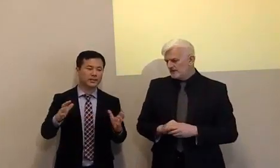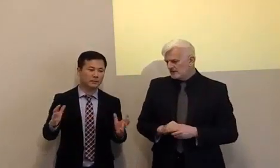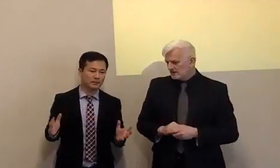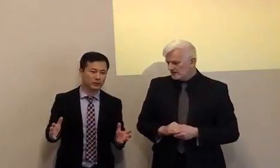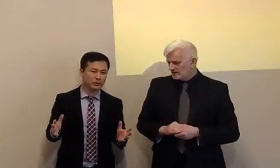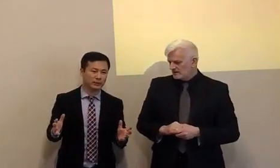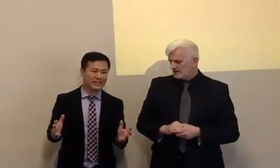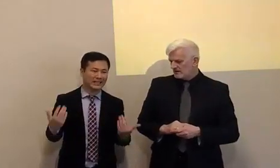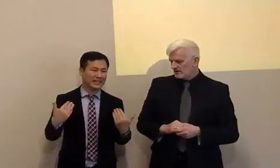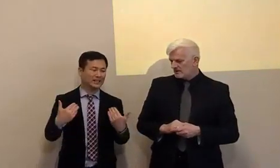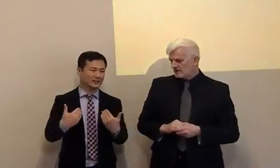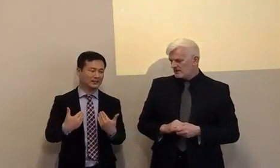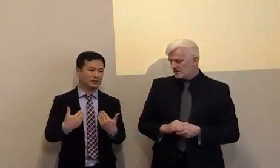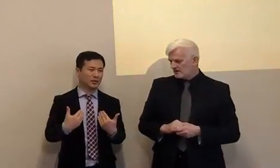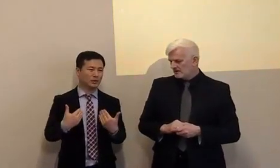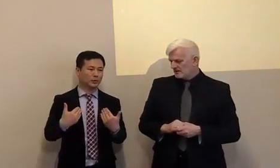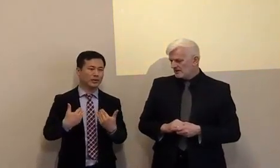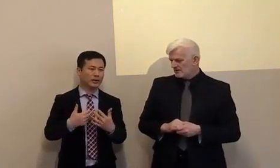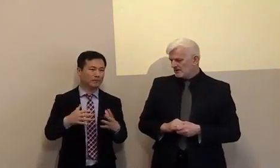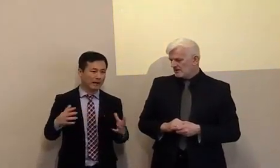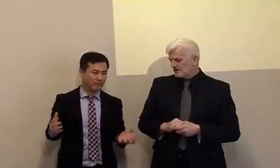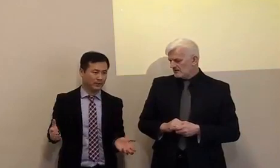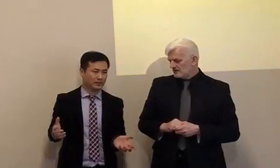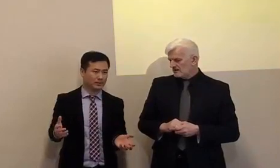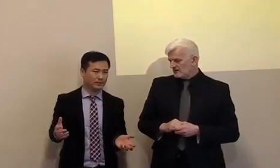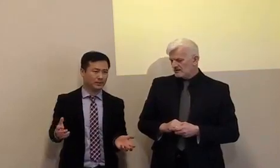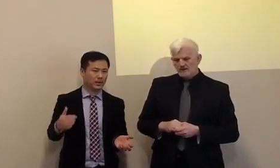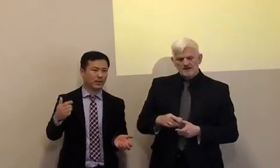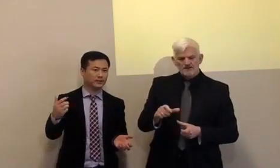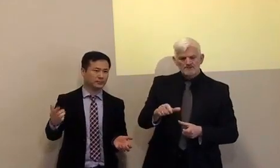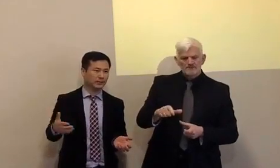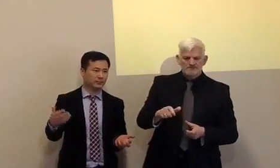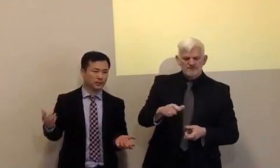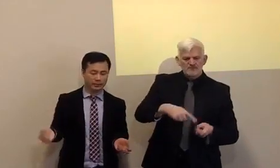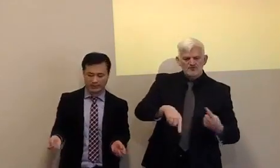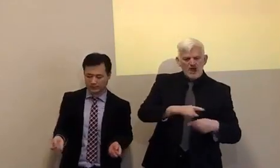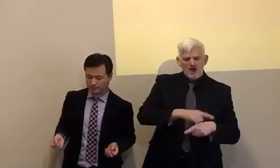Presbyterian people didn't like us because we are Baptist. They are Presbyterian.